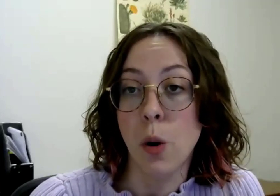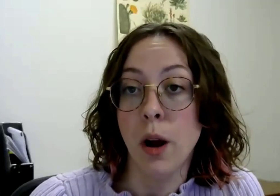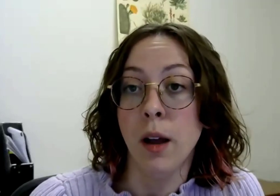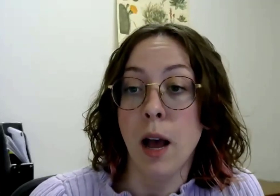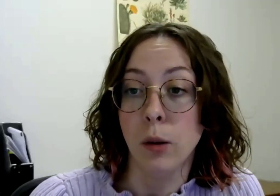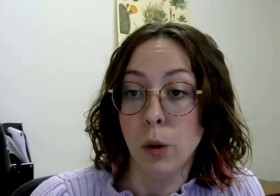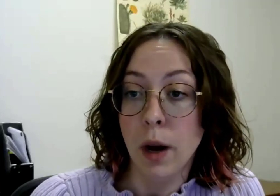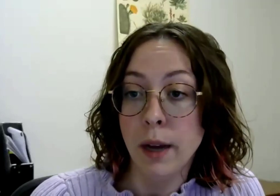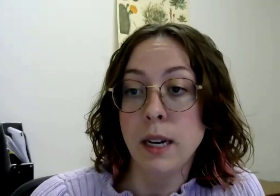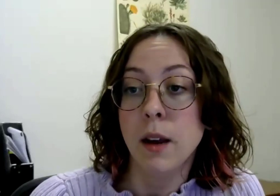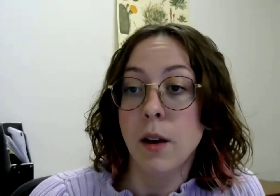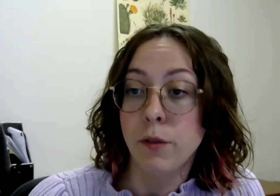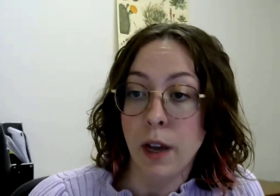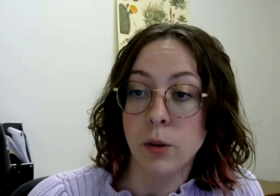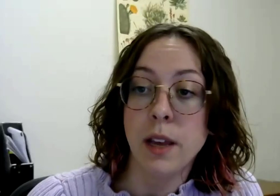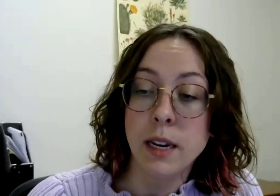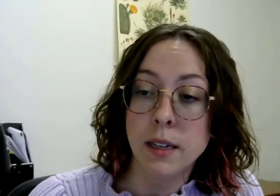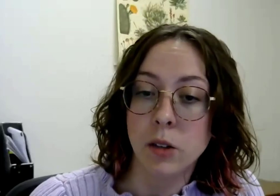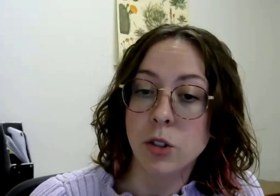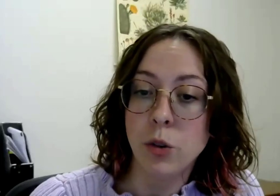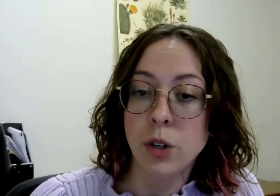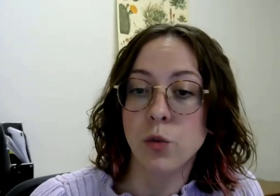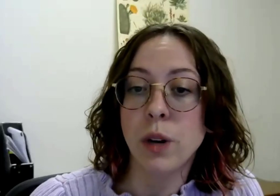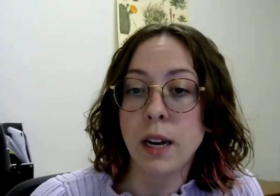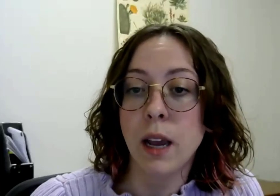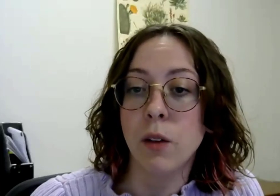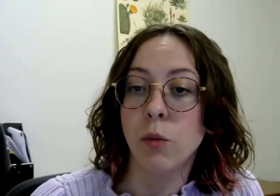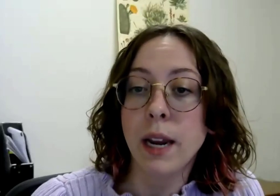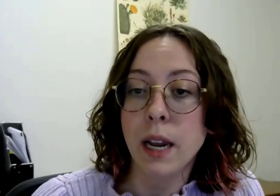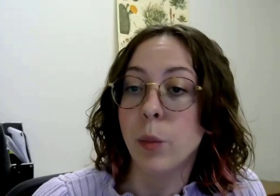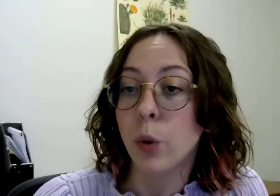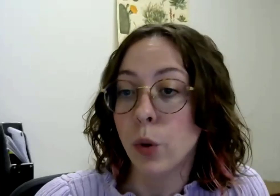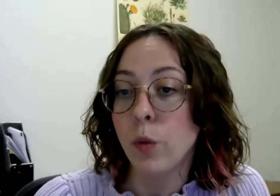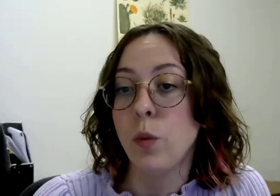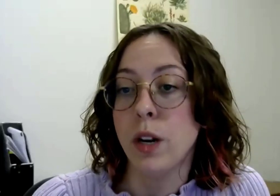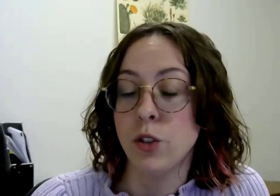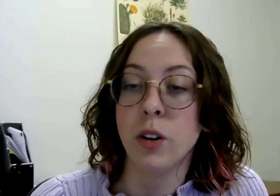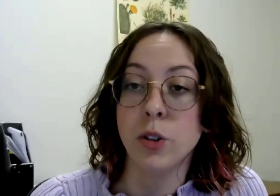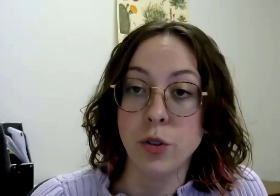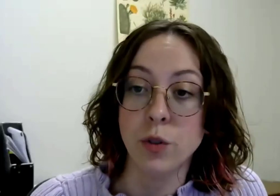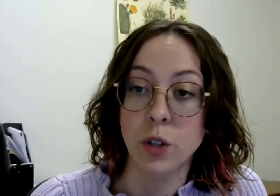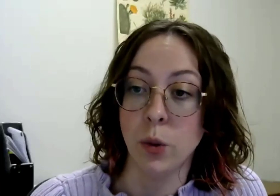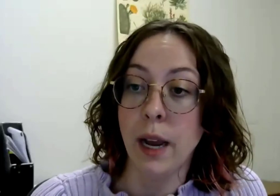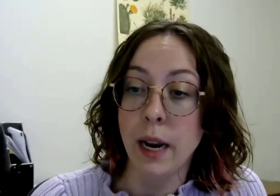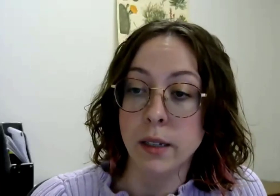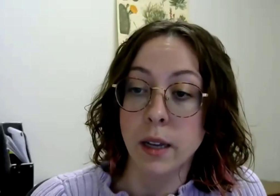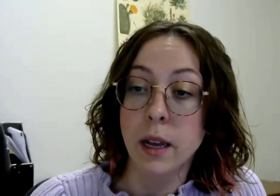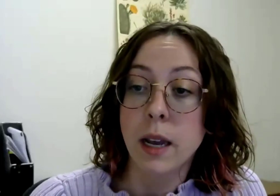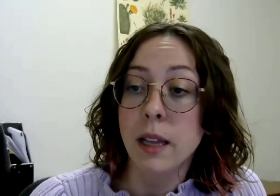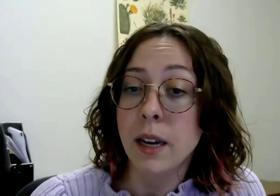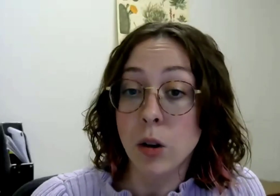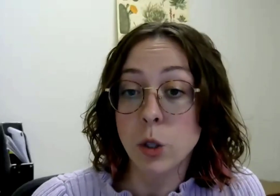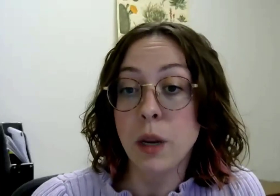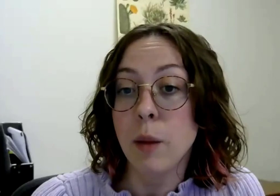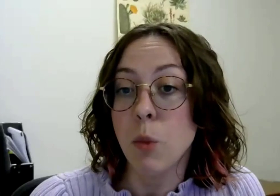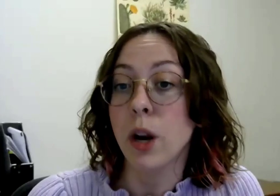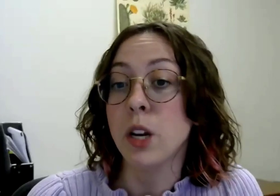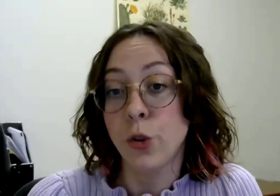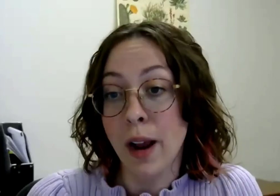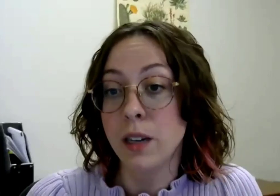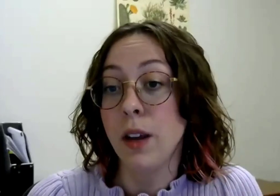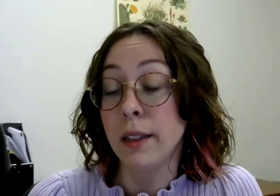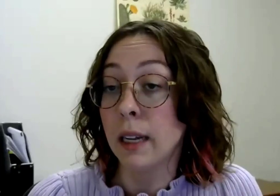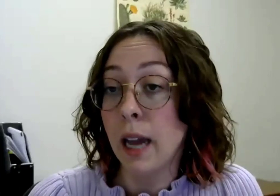researcher Noha Halwani found that ESL students' reading and writing improved when instructors used visual aids, and they also became